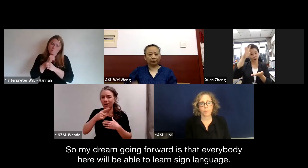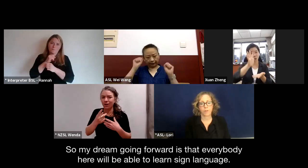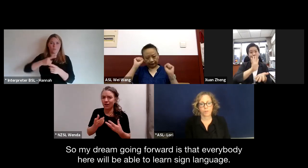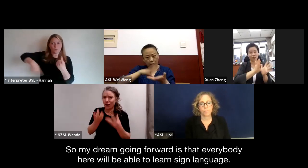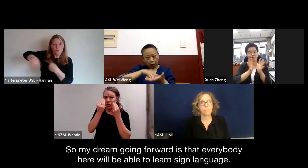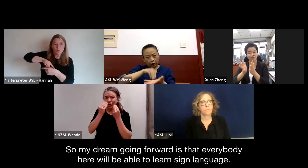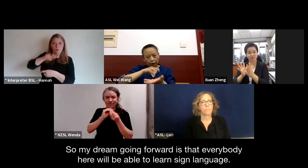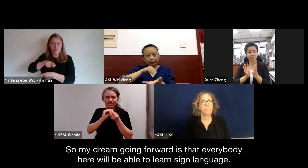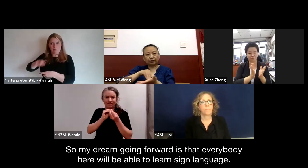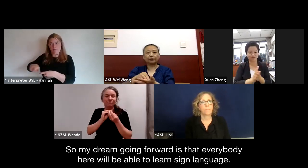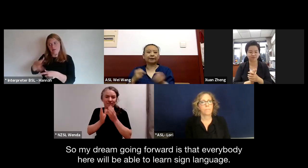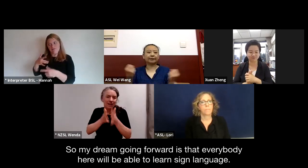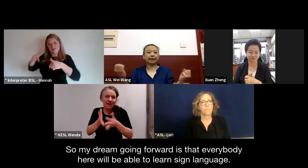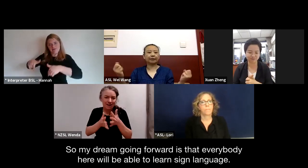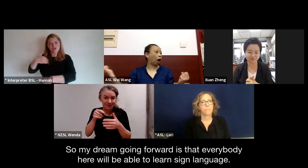sign language.